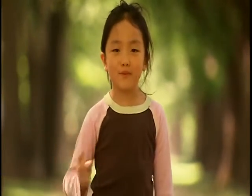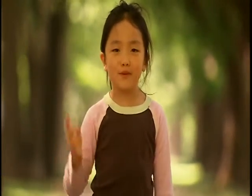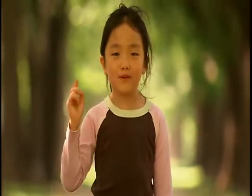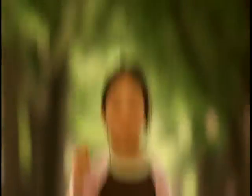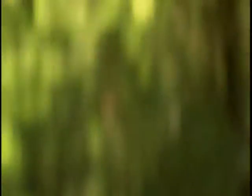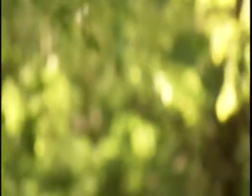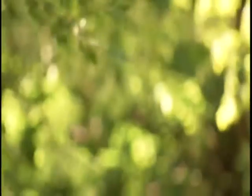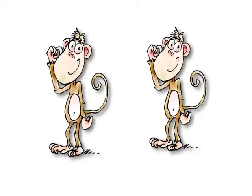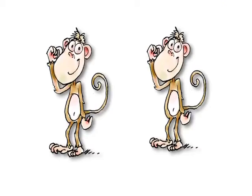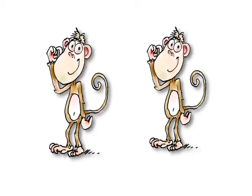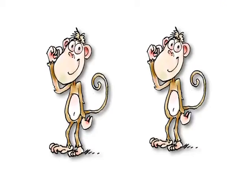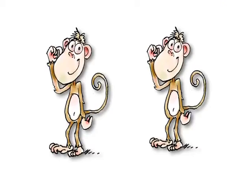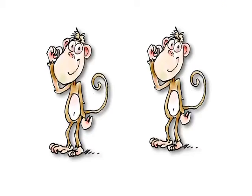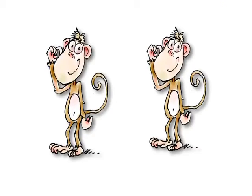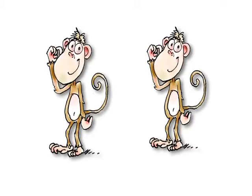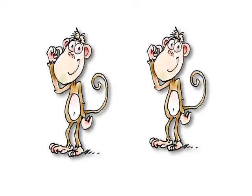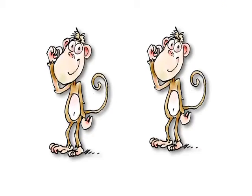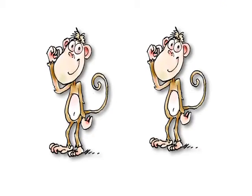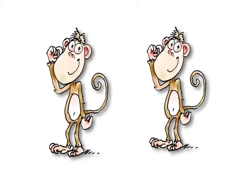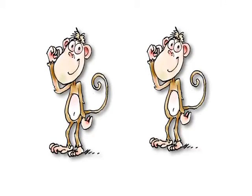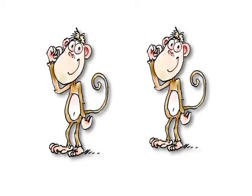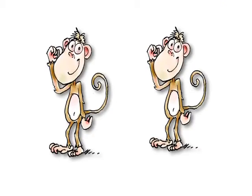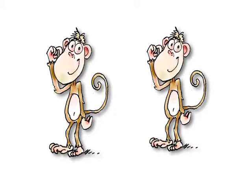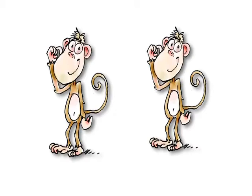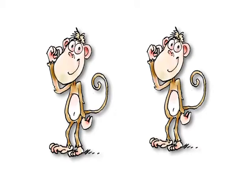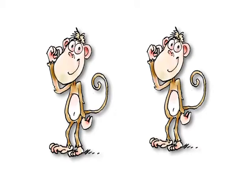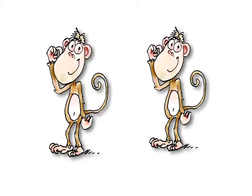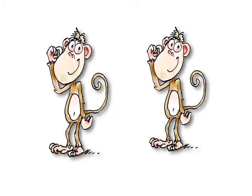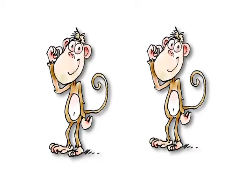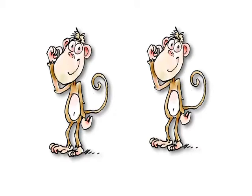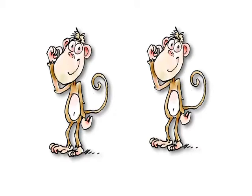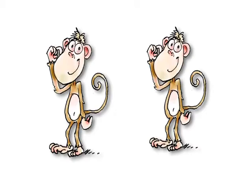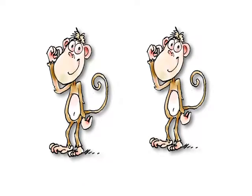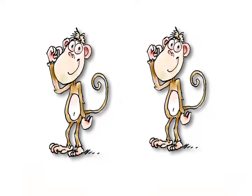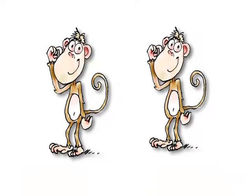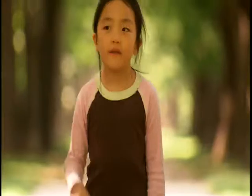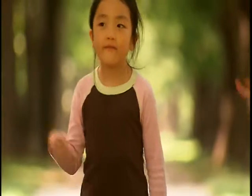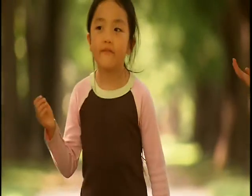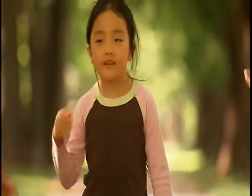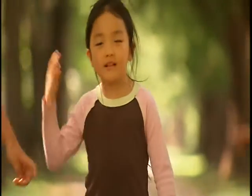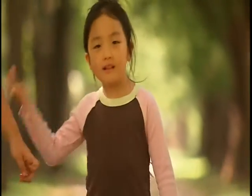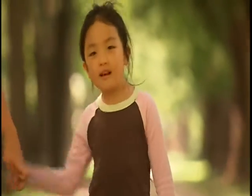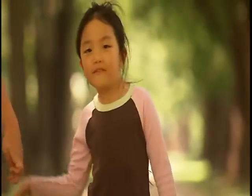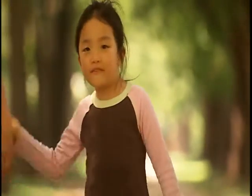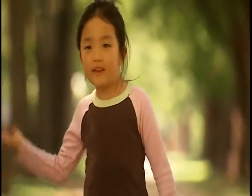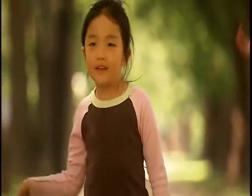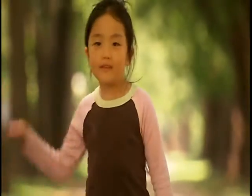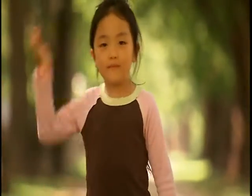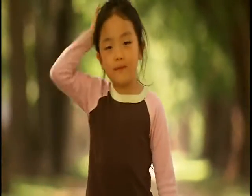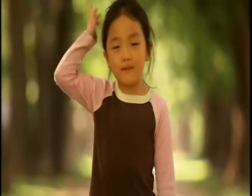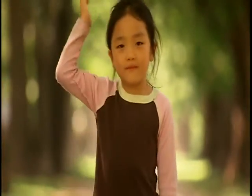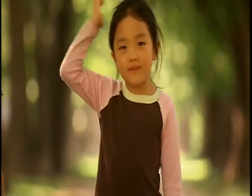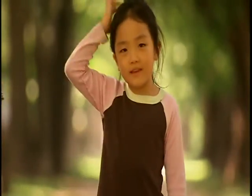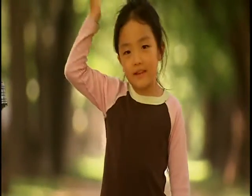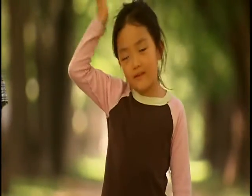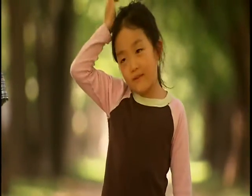bed. 2 little monkeys jumping on the bed. 1 fell off and bumped his